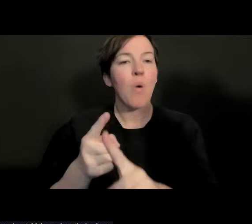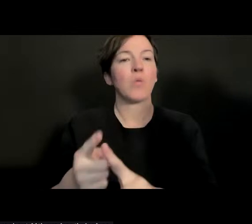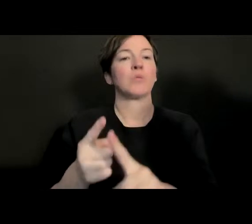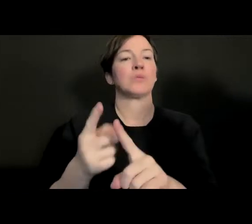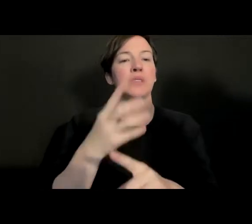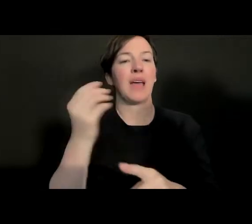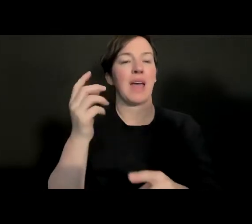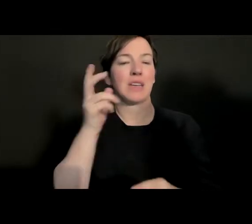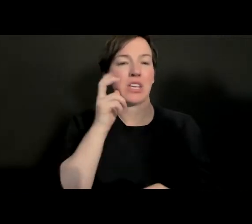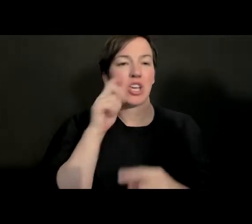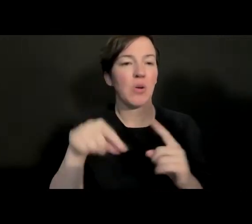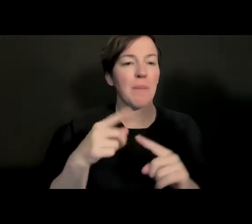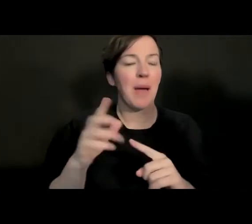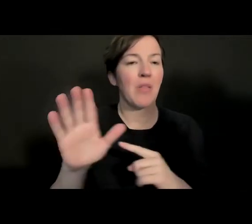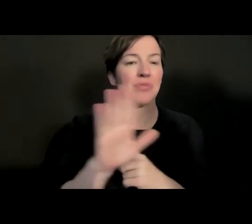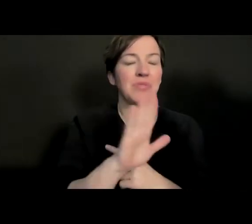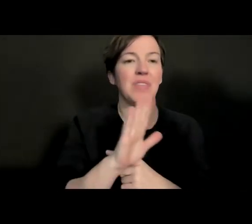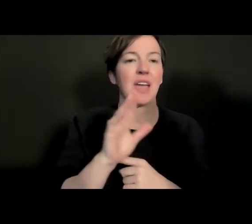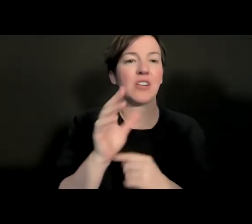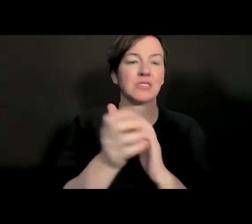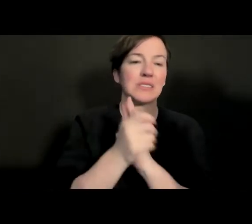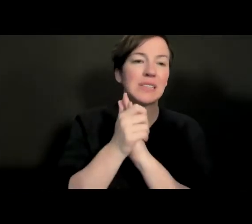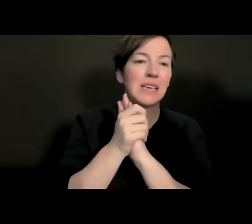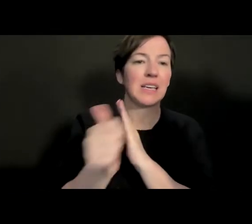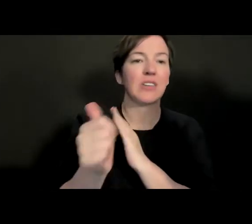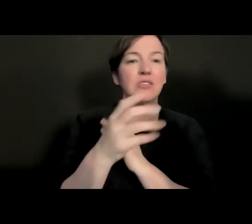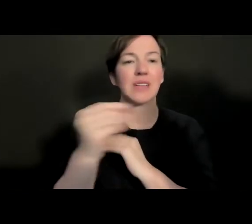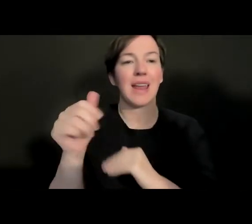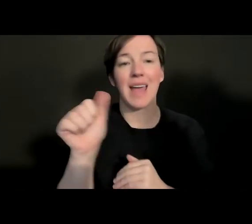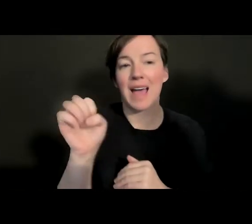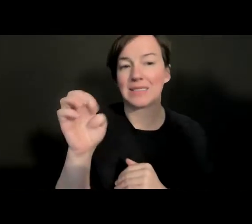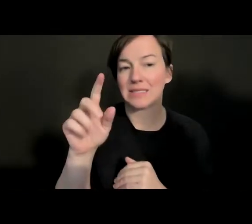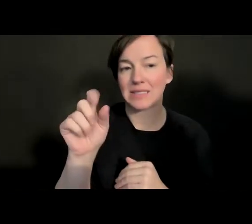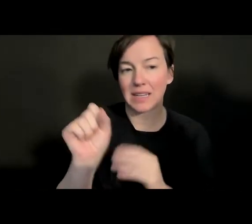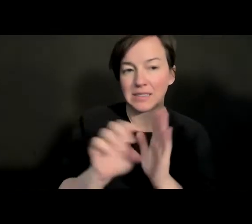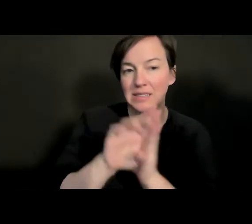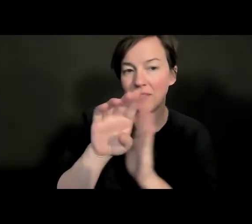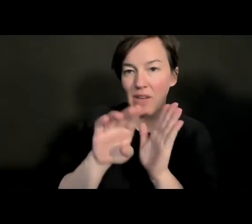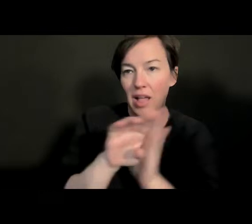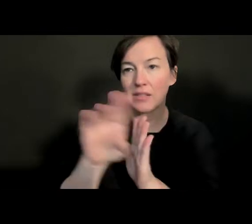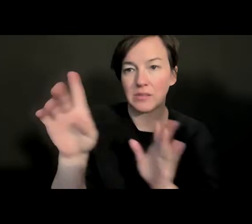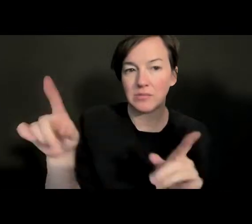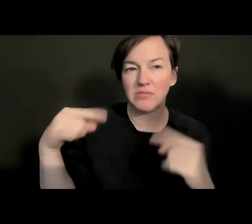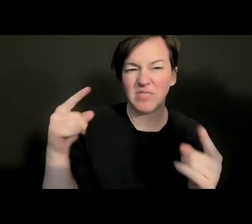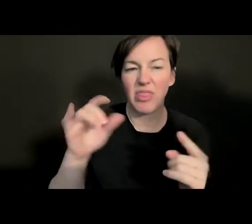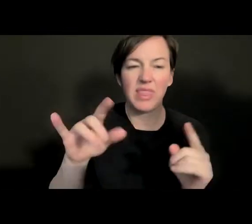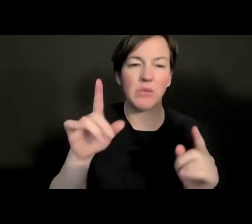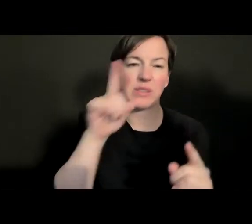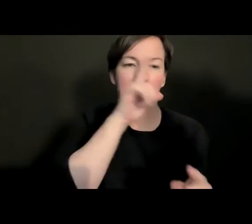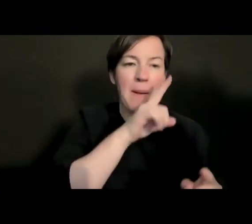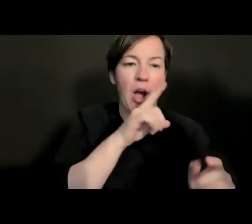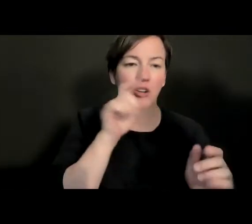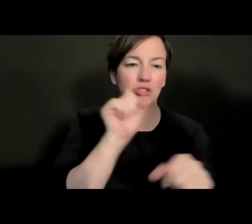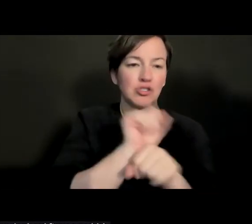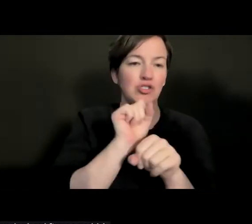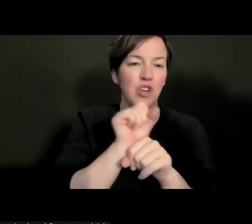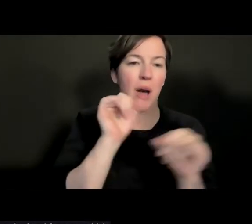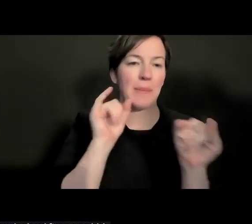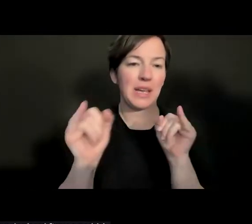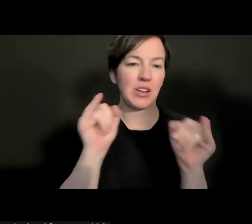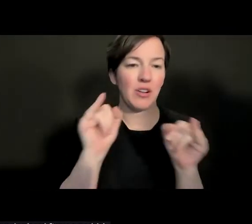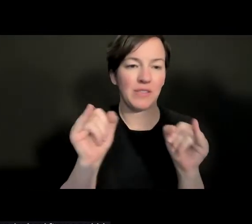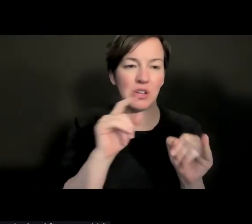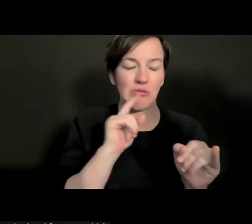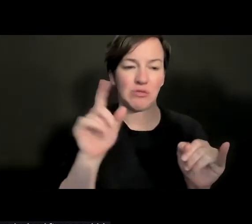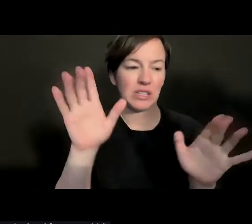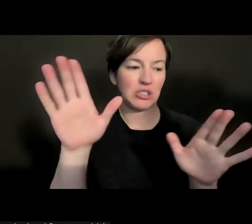hear about their skills and assets that they have developed. It was a mock job interview, and it was just a